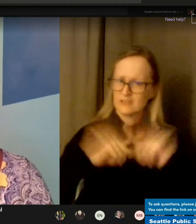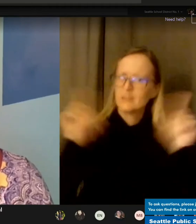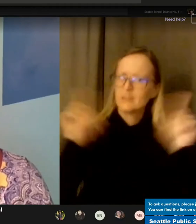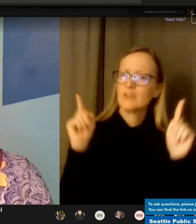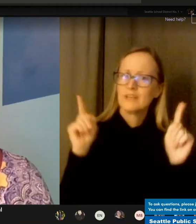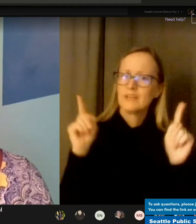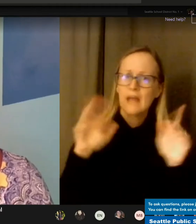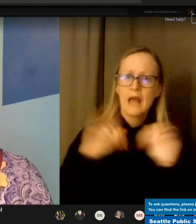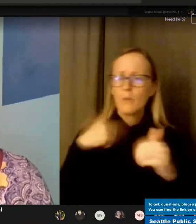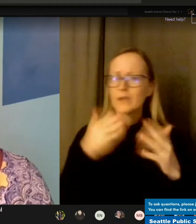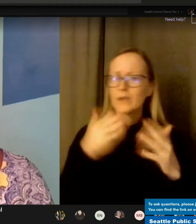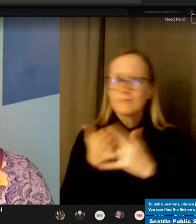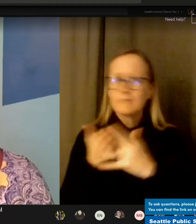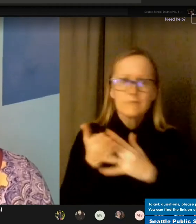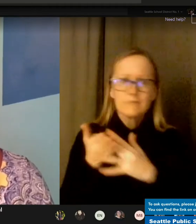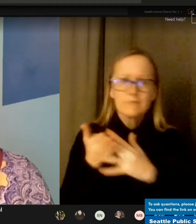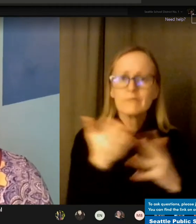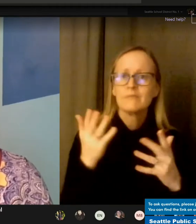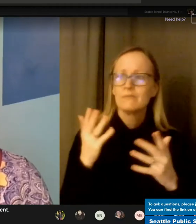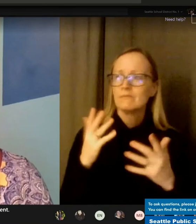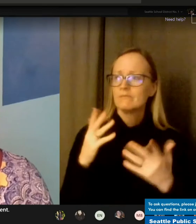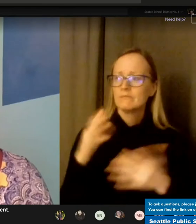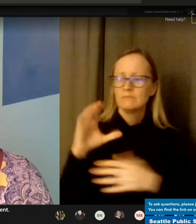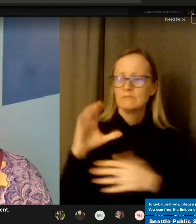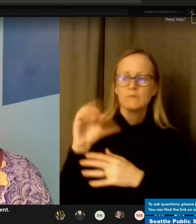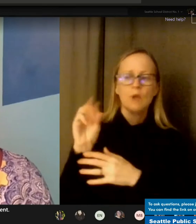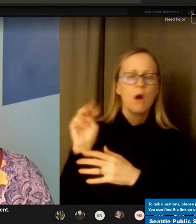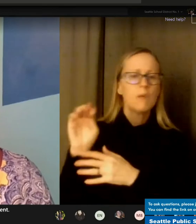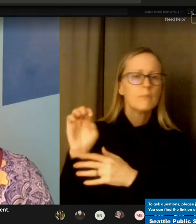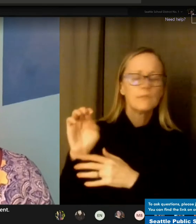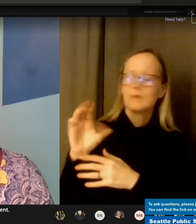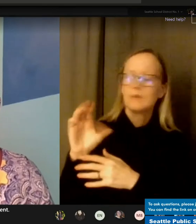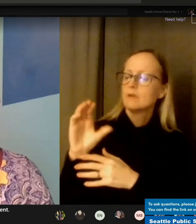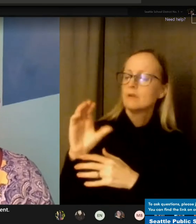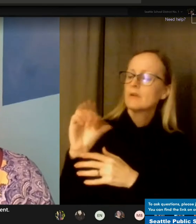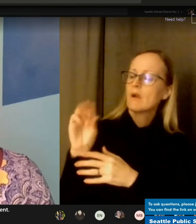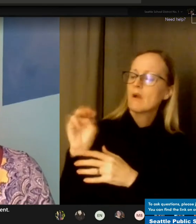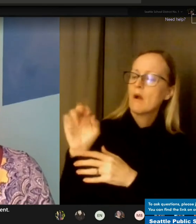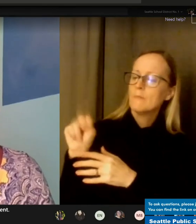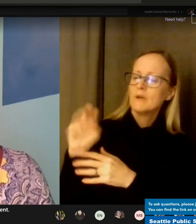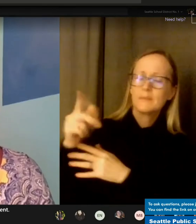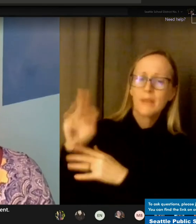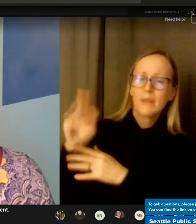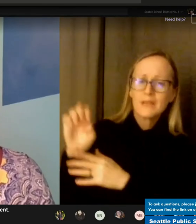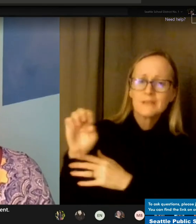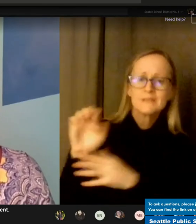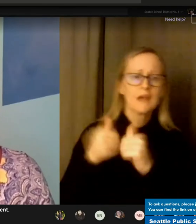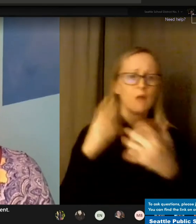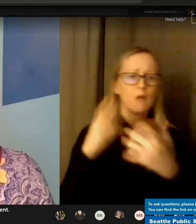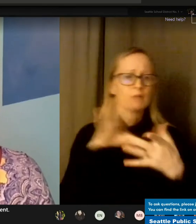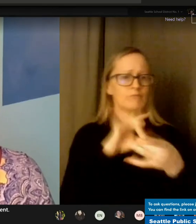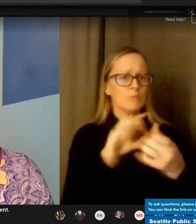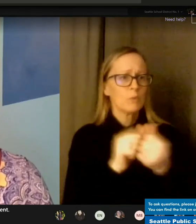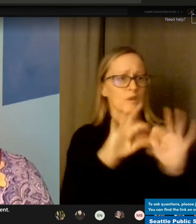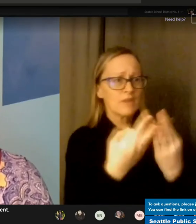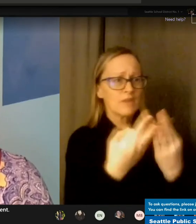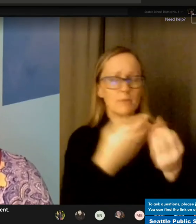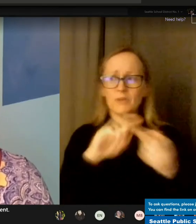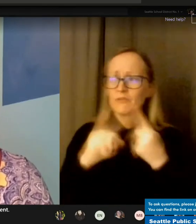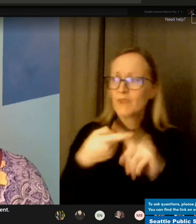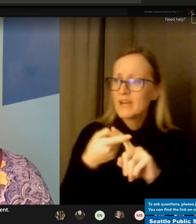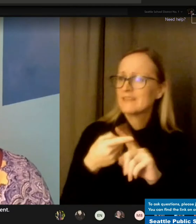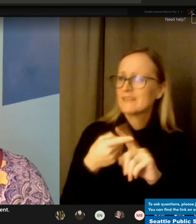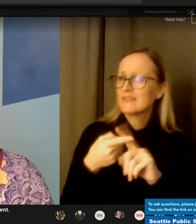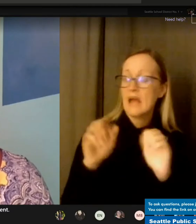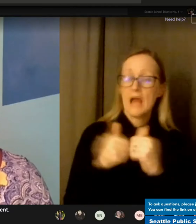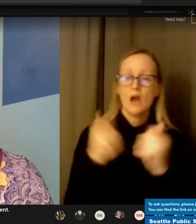common spaces, connect with family and friends, and most importantly here, doing school. We would